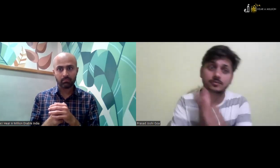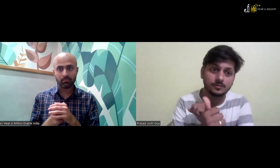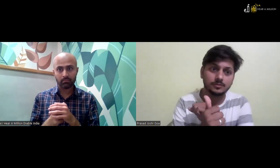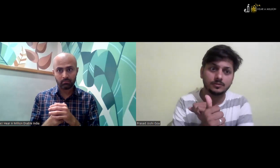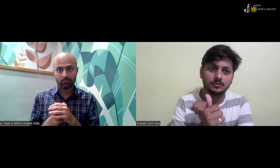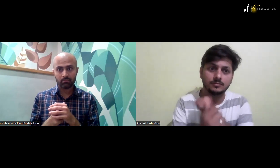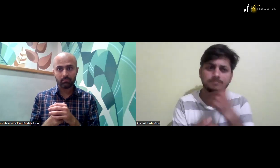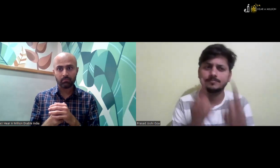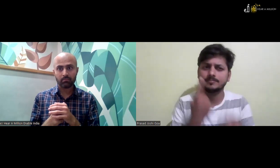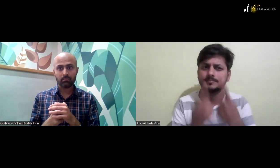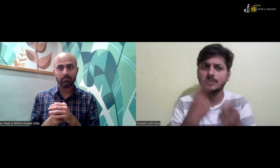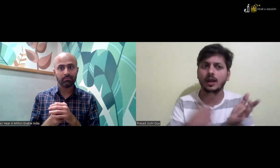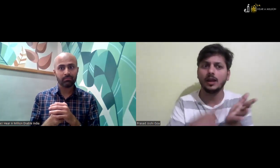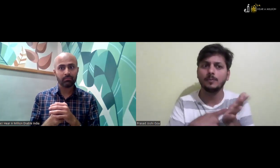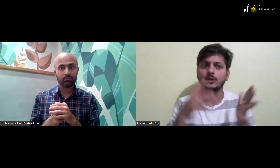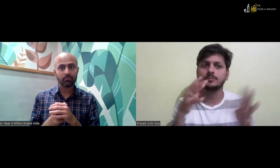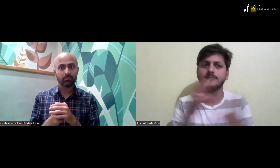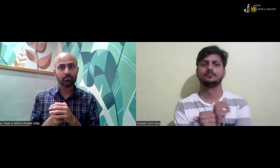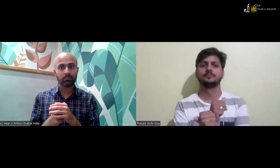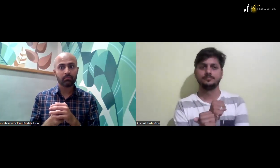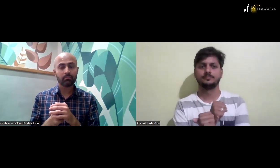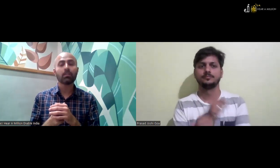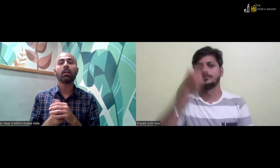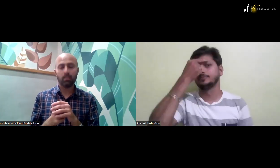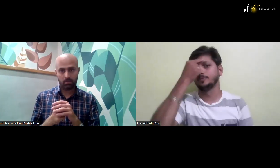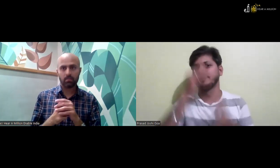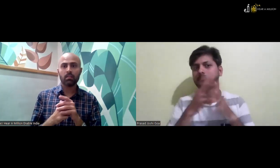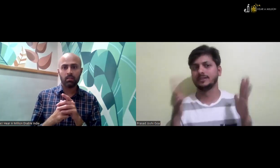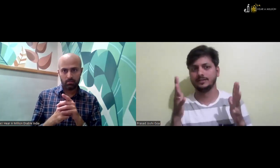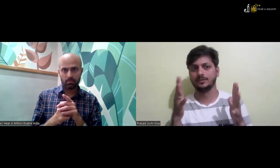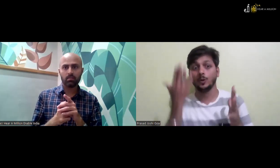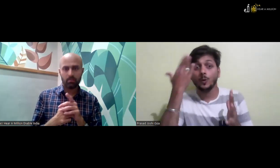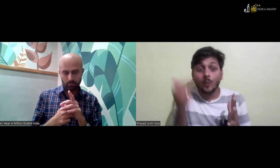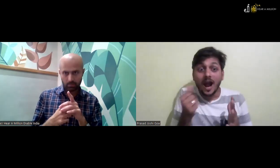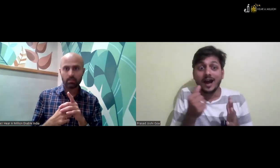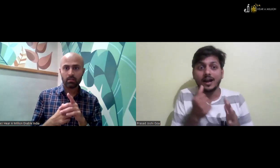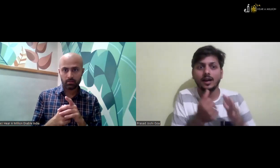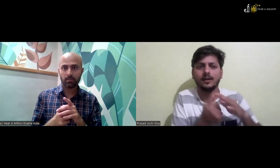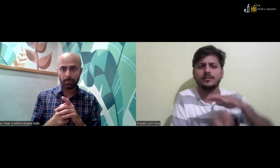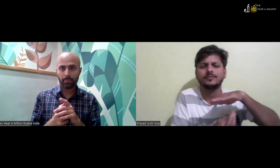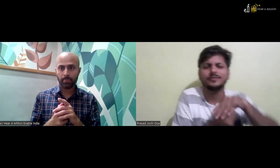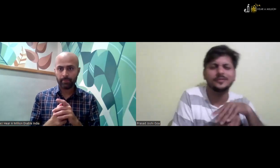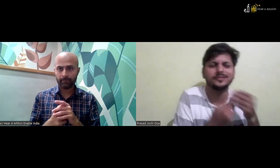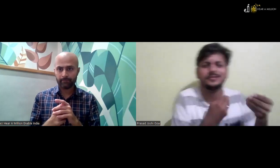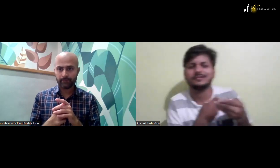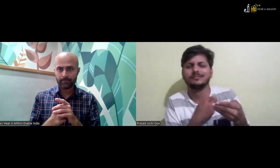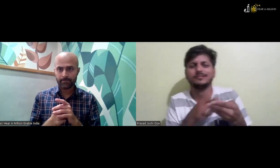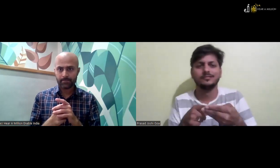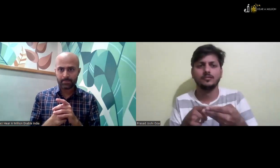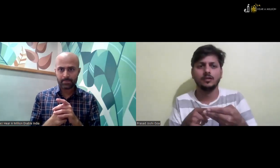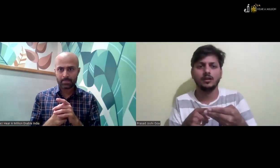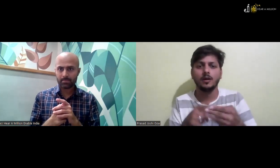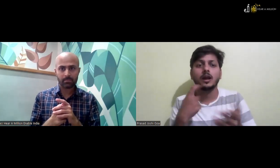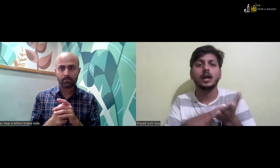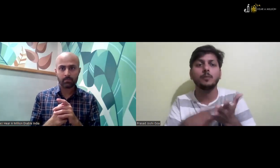well, vehicle insurance. But if I will met with an accident, and then it will suppress the information that I'm a deaf